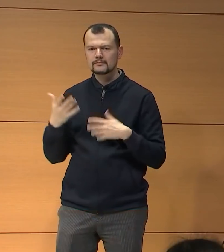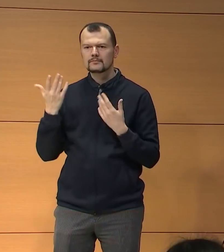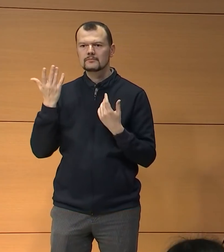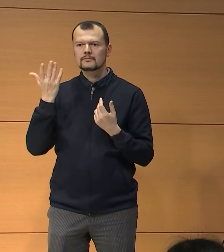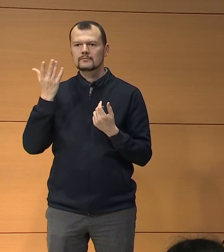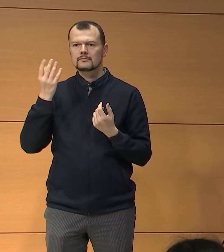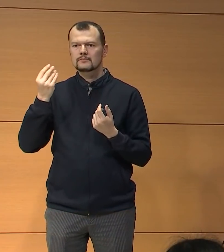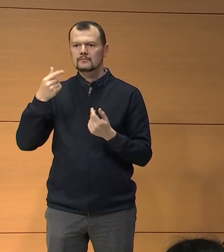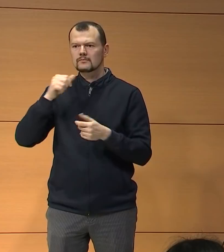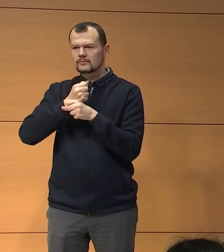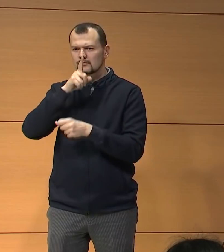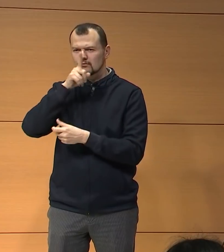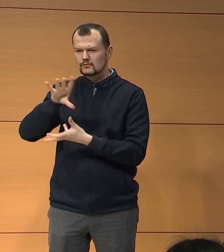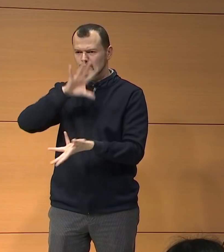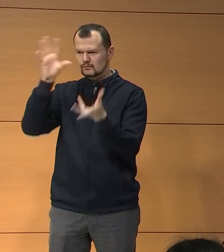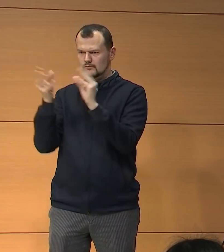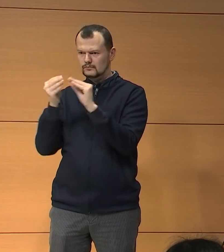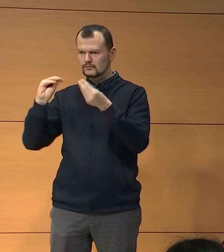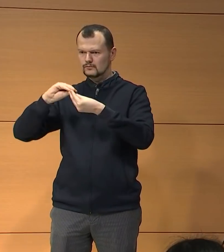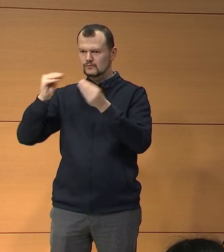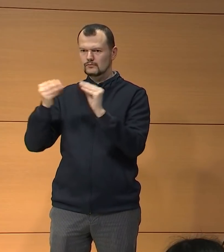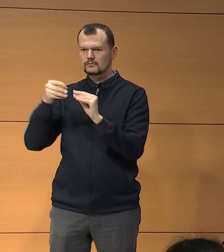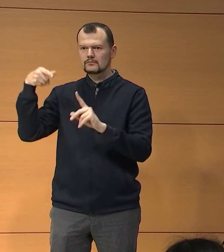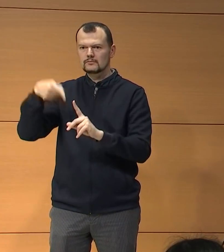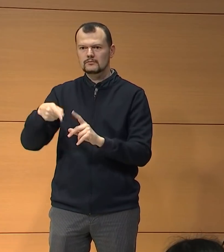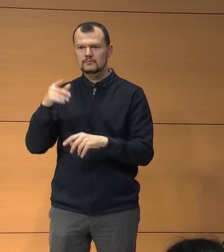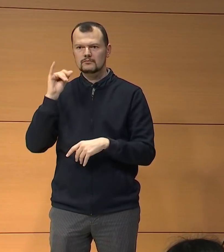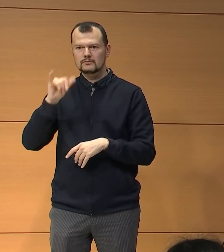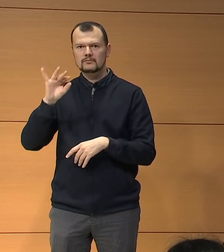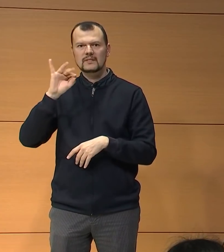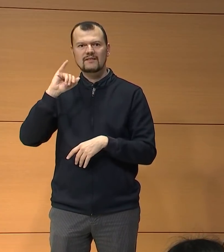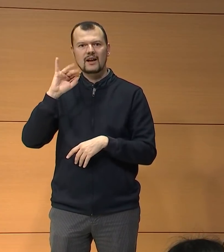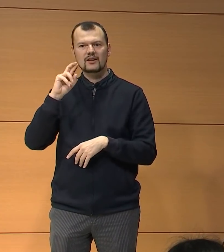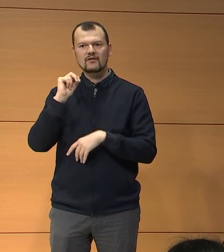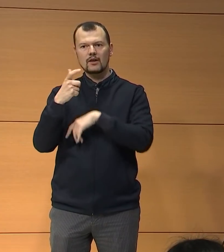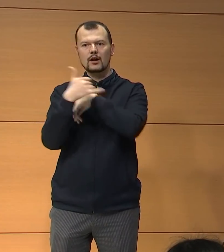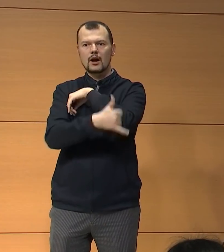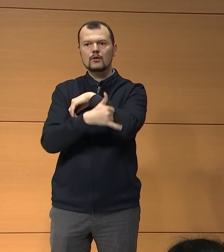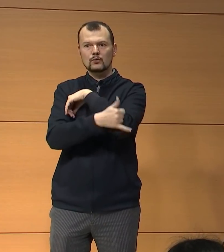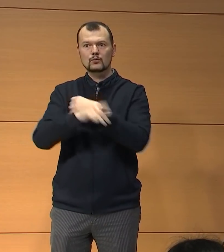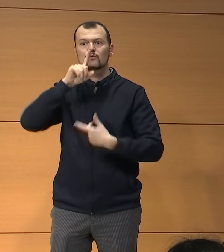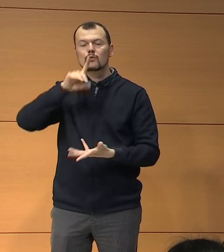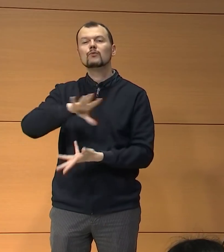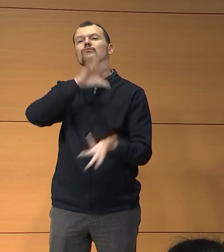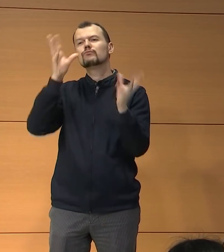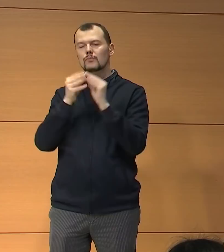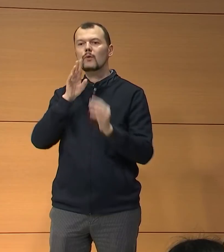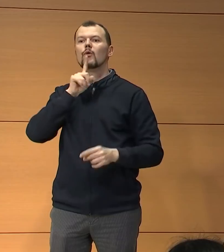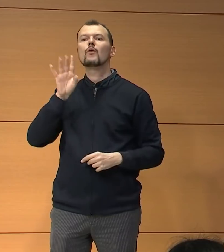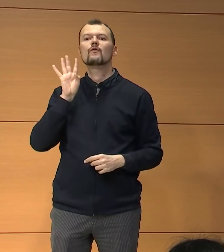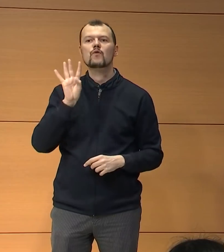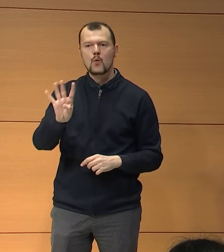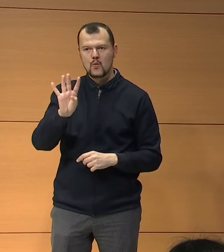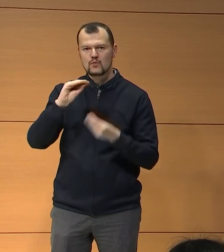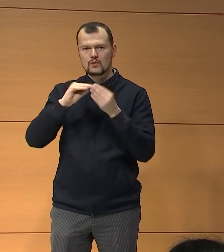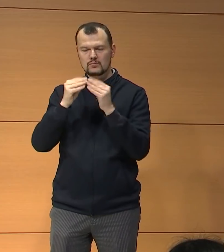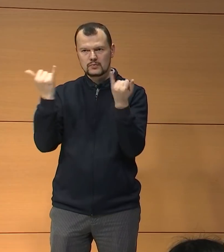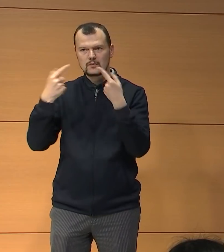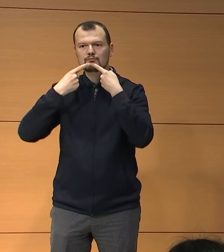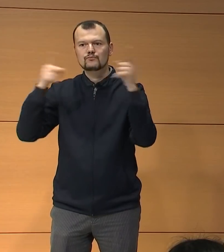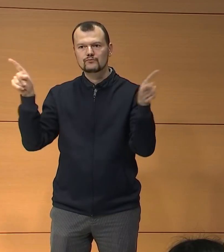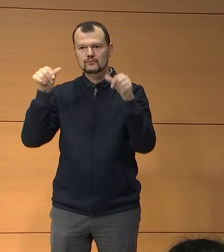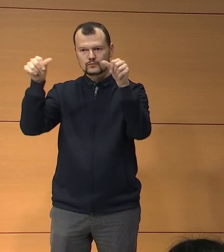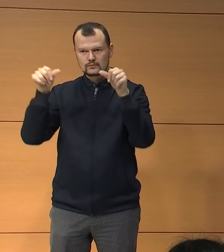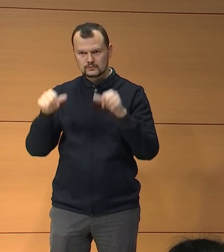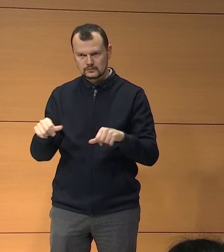number of cases in the Fairfax community to 4, there are no signs of the virus spreading in the community, and